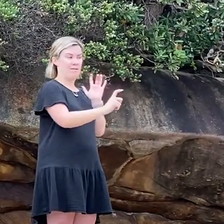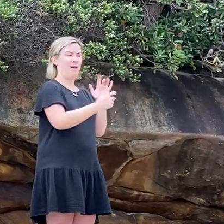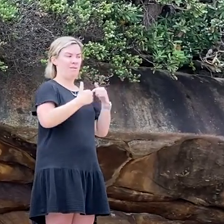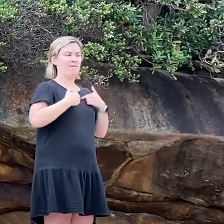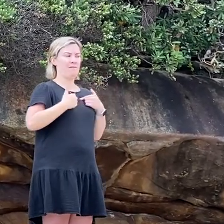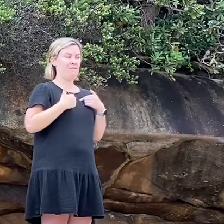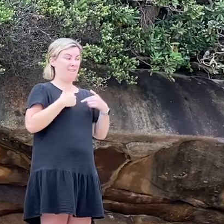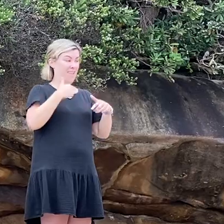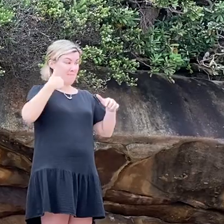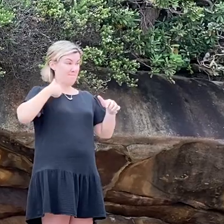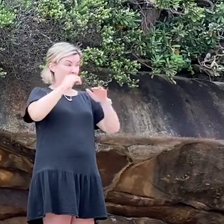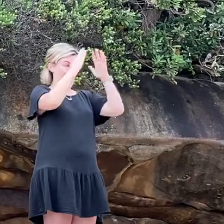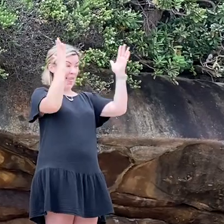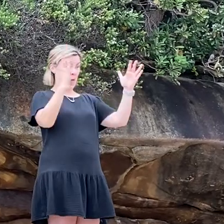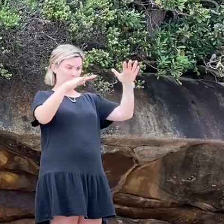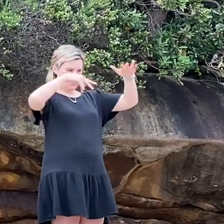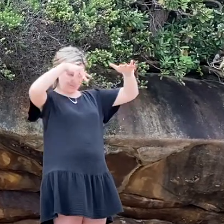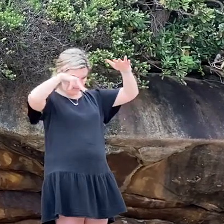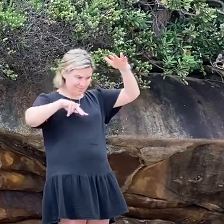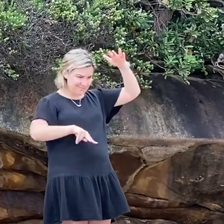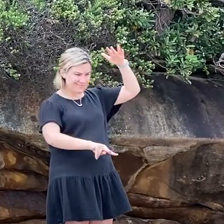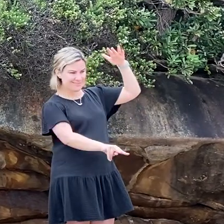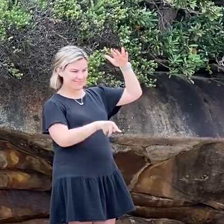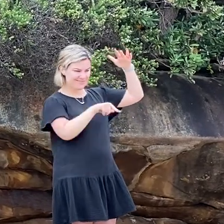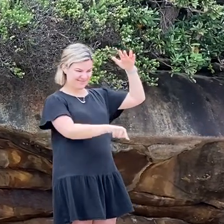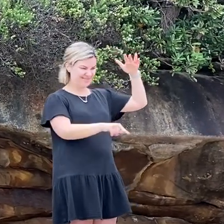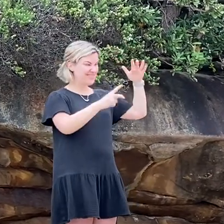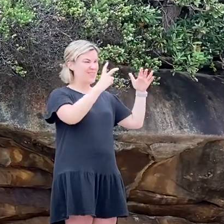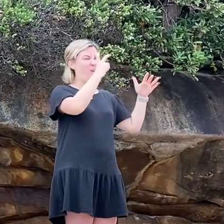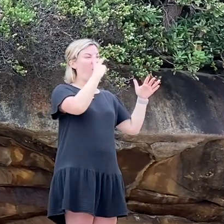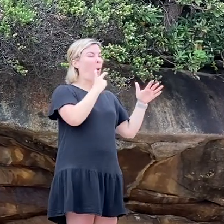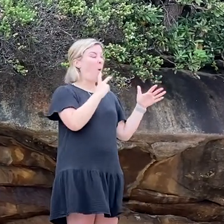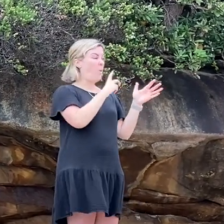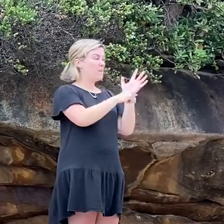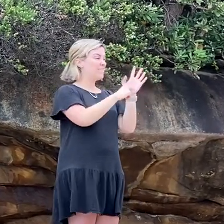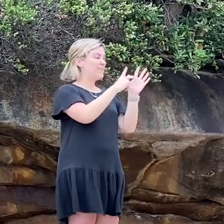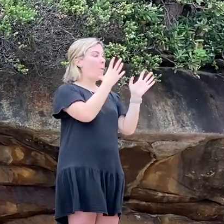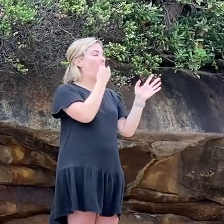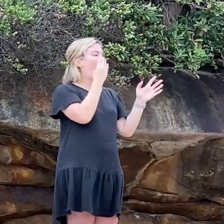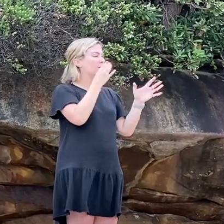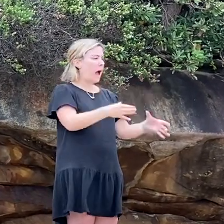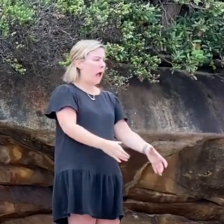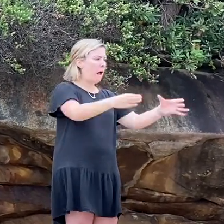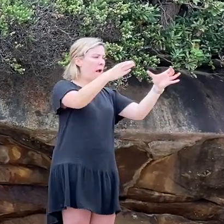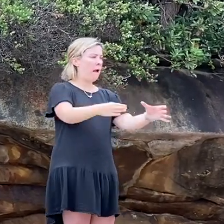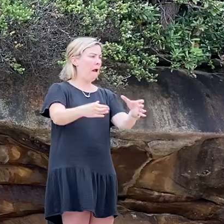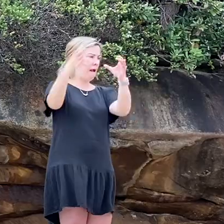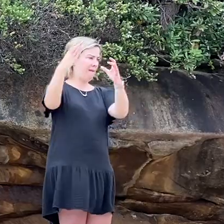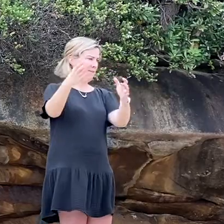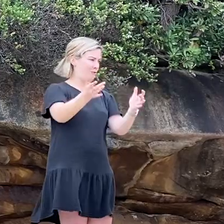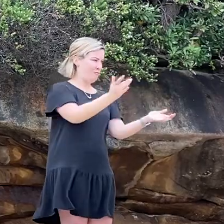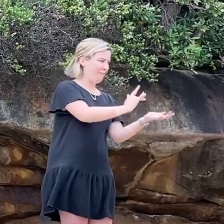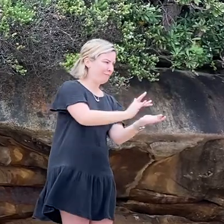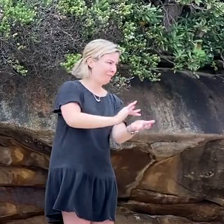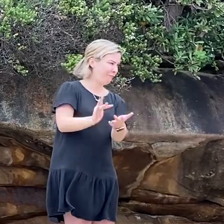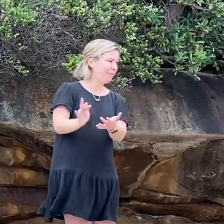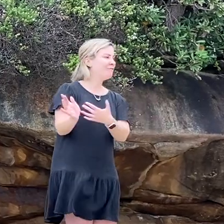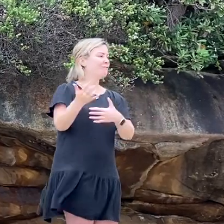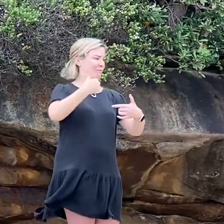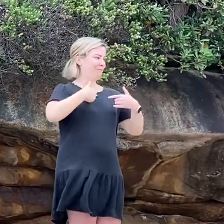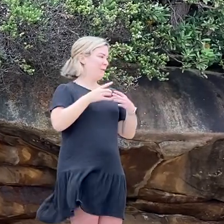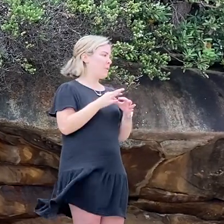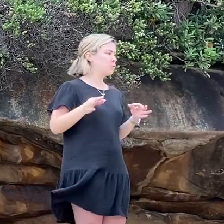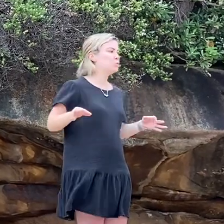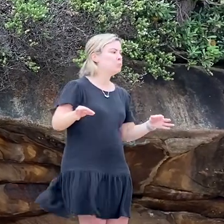underneath my house in what used to be an old tank room where we had our water tanks, and it's now my studio. It's in